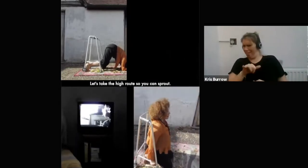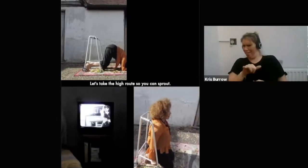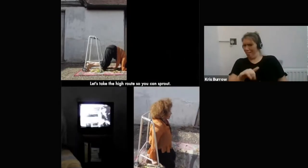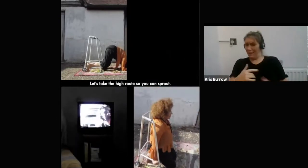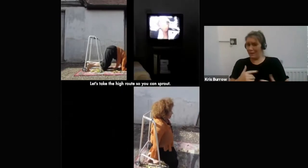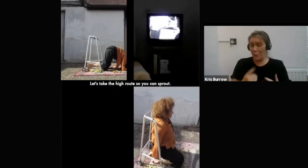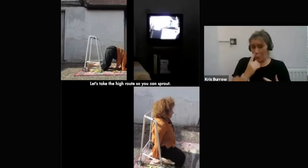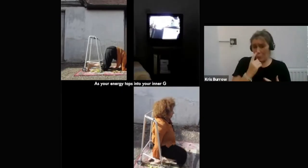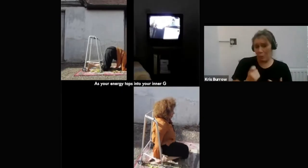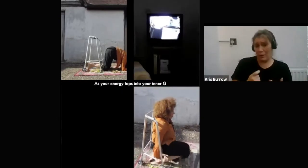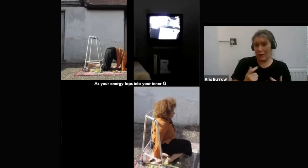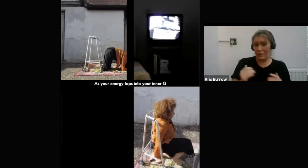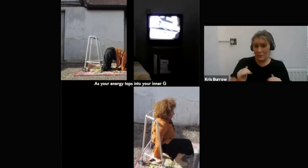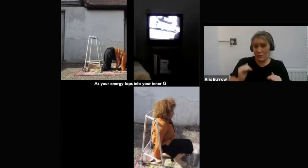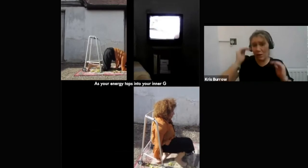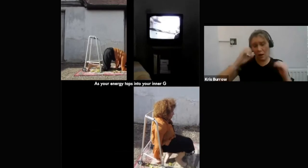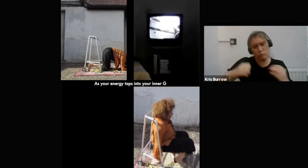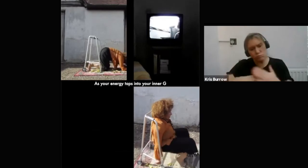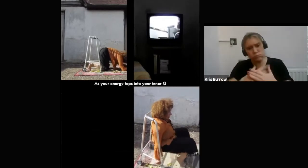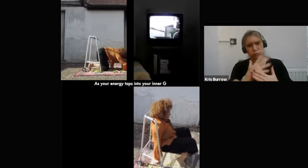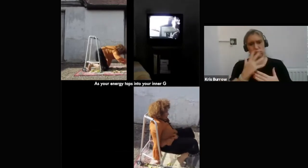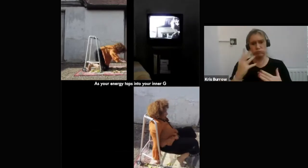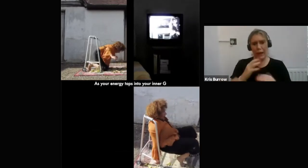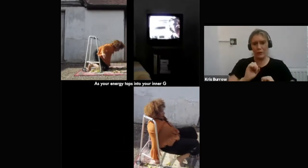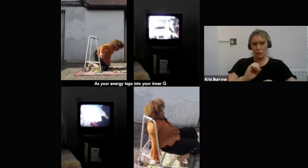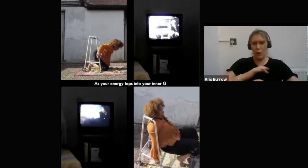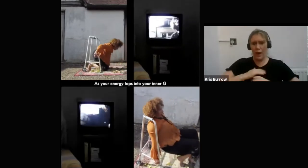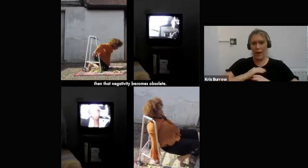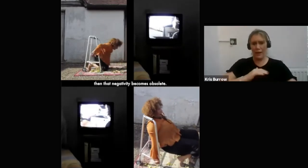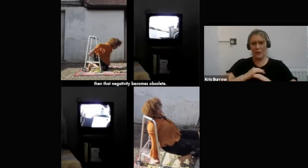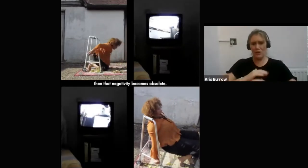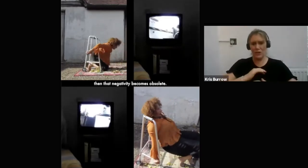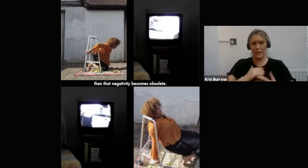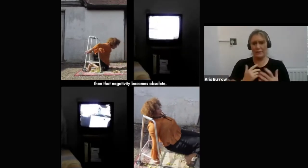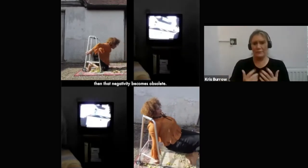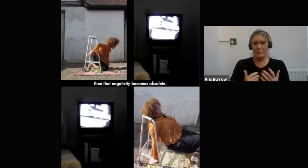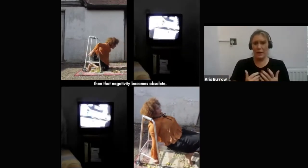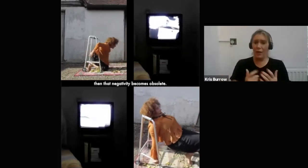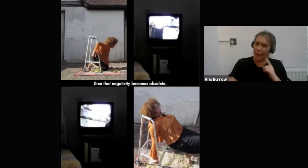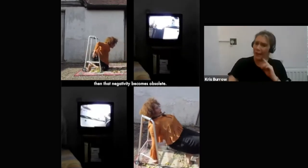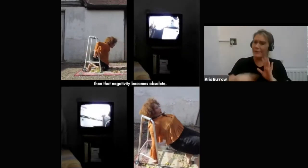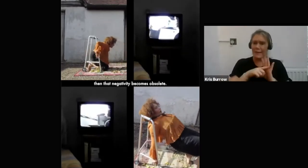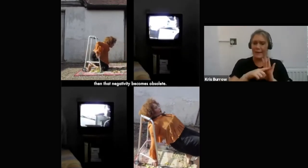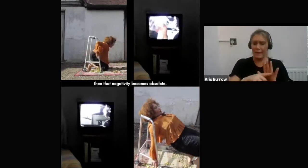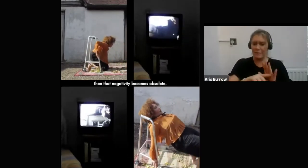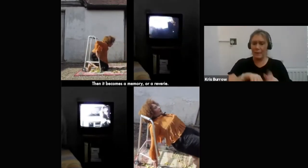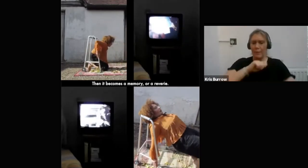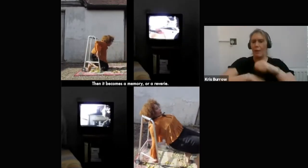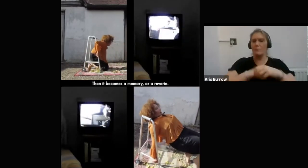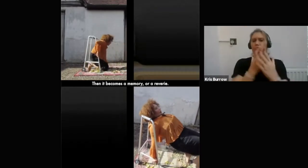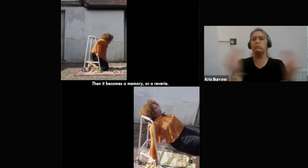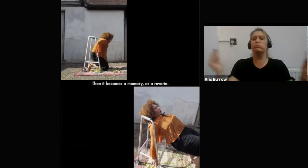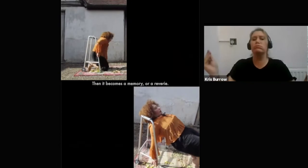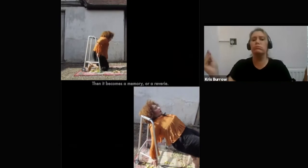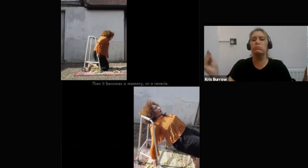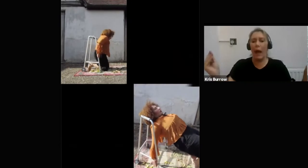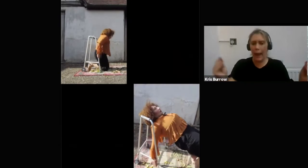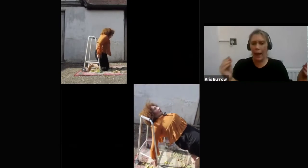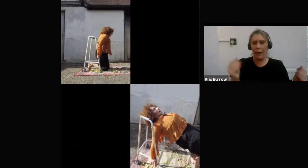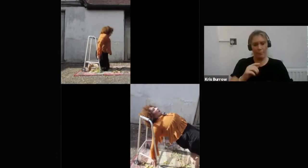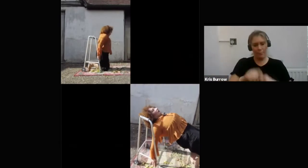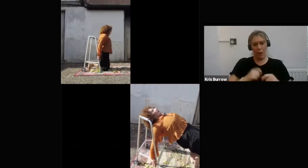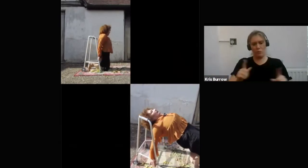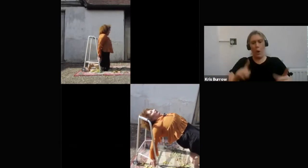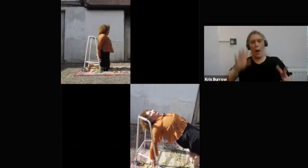you can sprout. As your energy taps into your energy, then that negativity becomes obsolete. Then it becomes a memory of